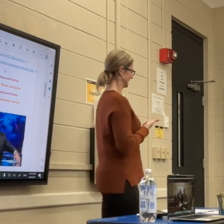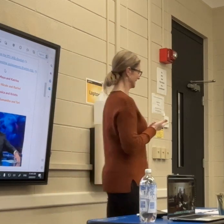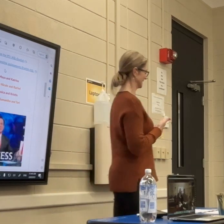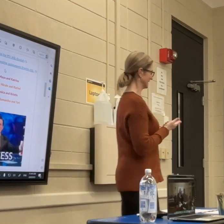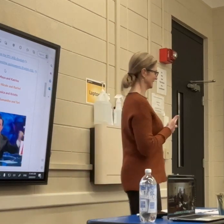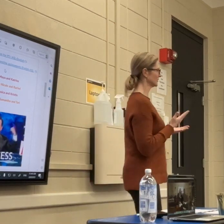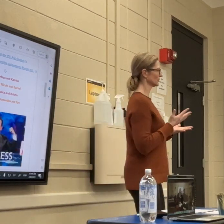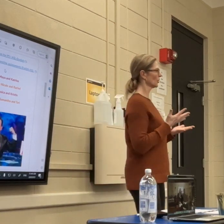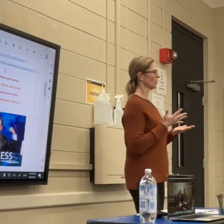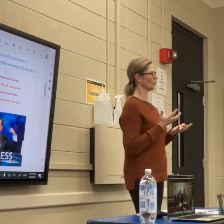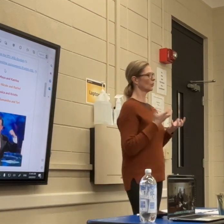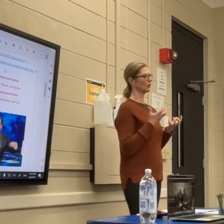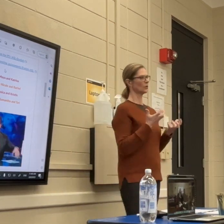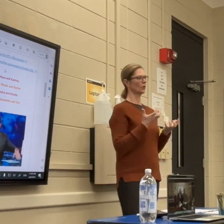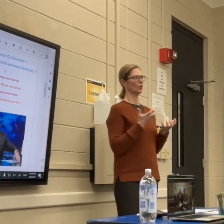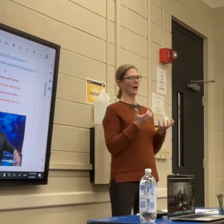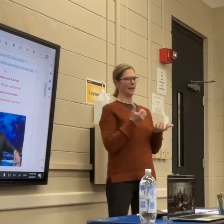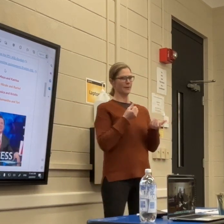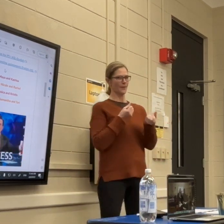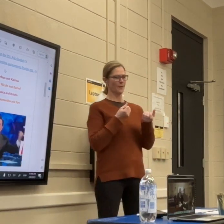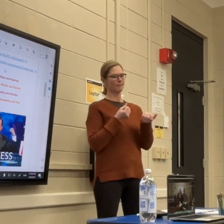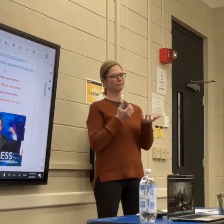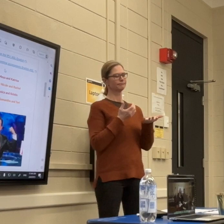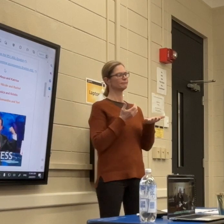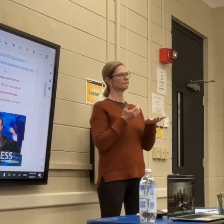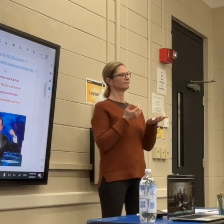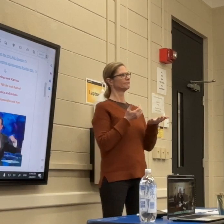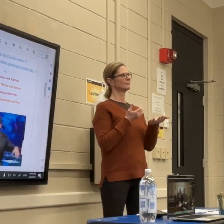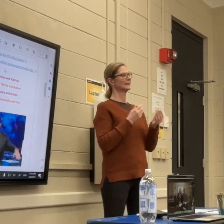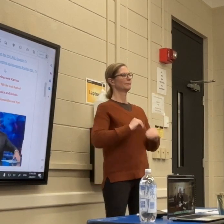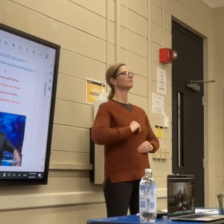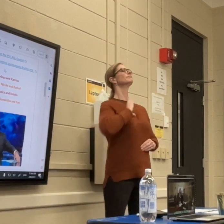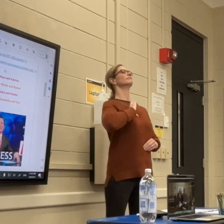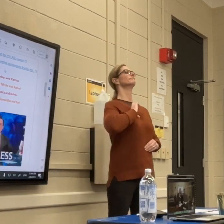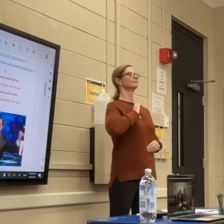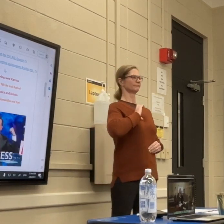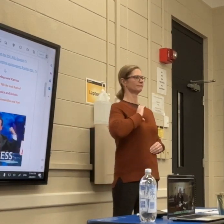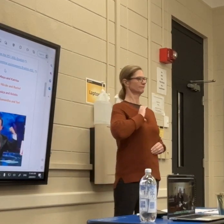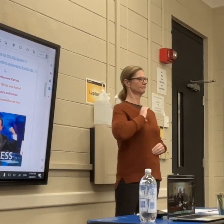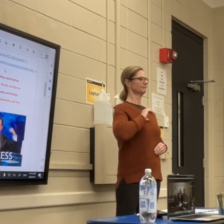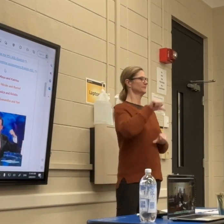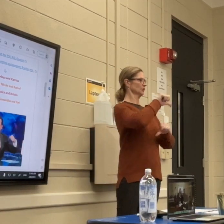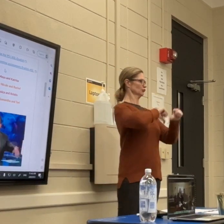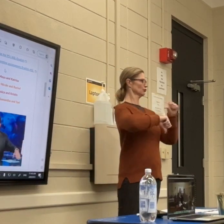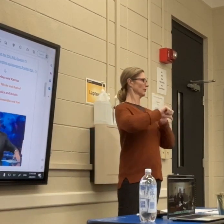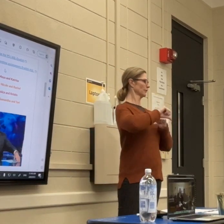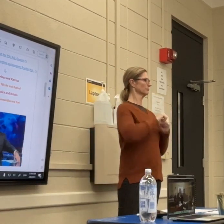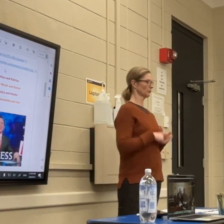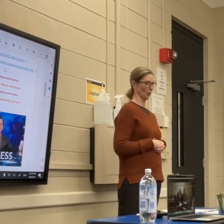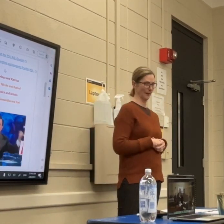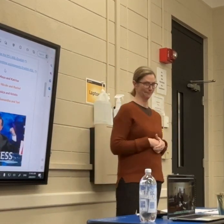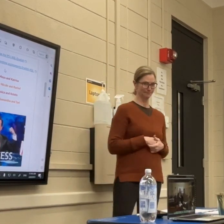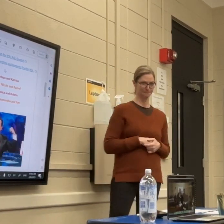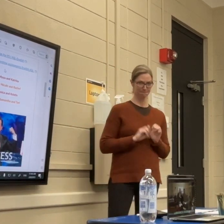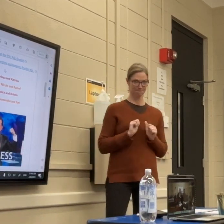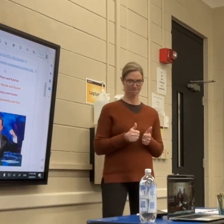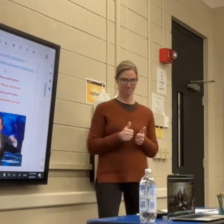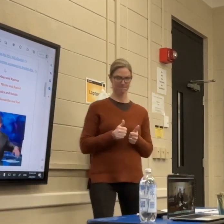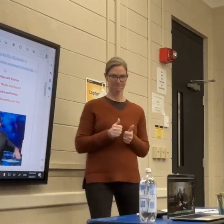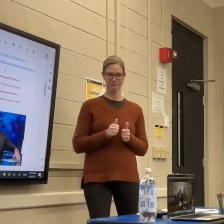But remember, it's not easy to be sitting here in the hot seat. We want everybody to leave with a self-esteem